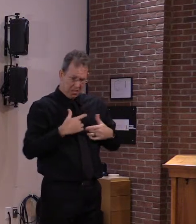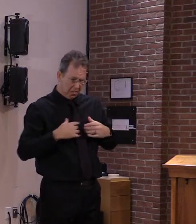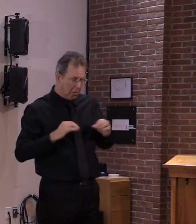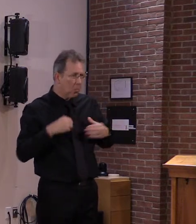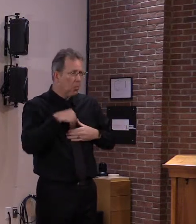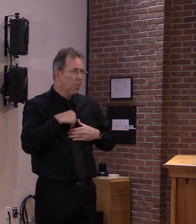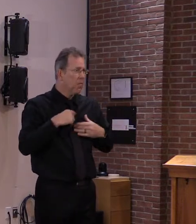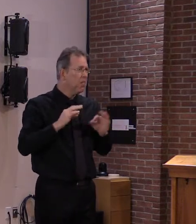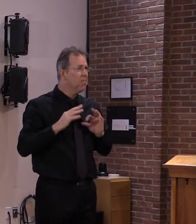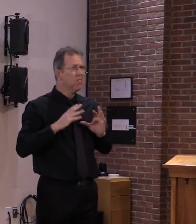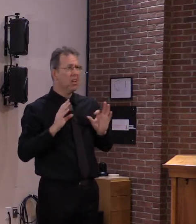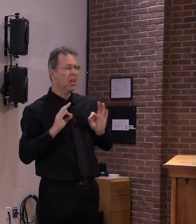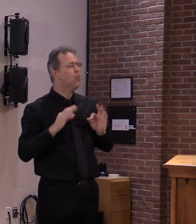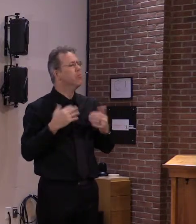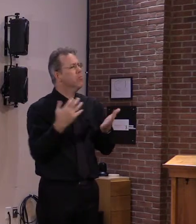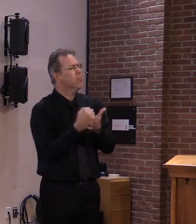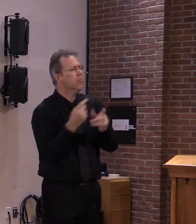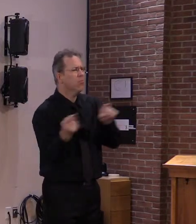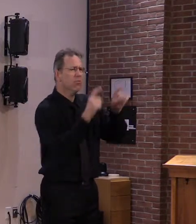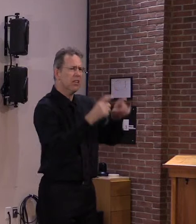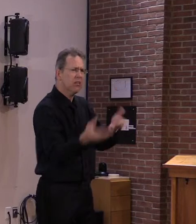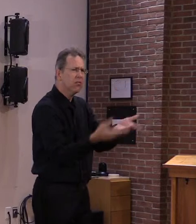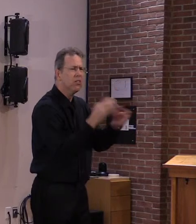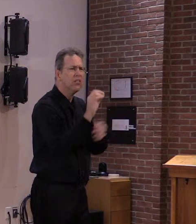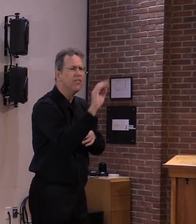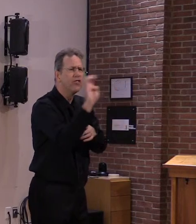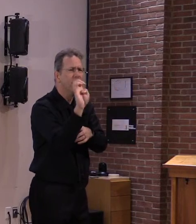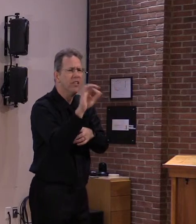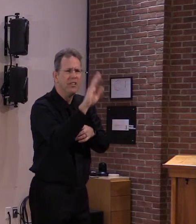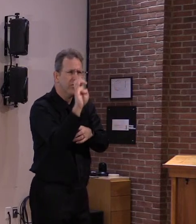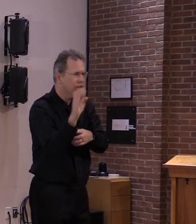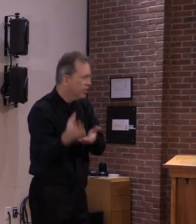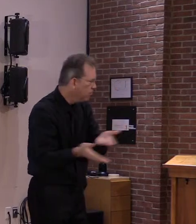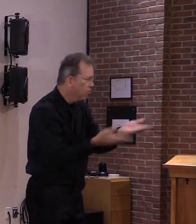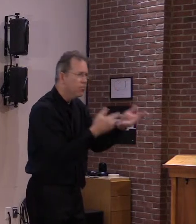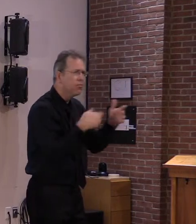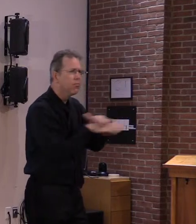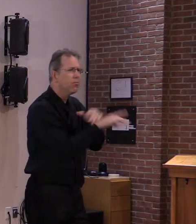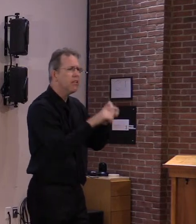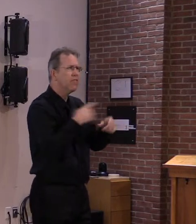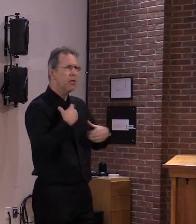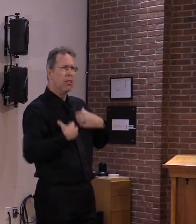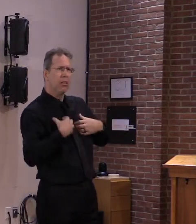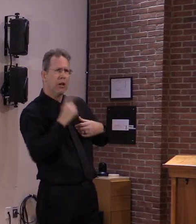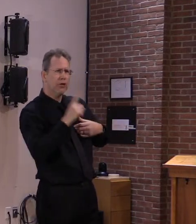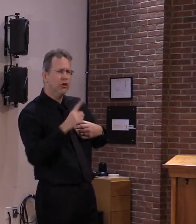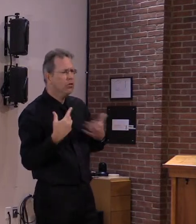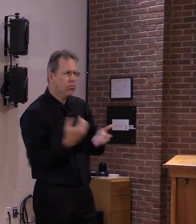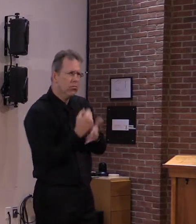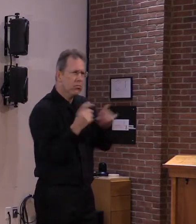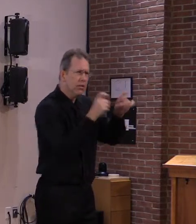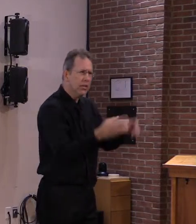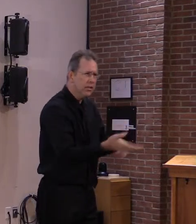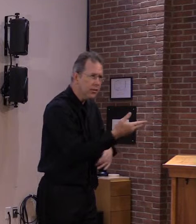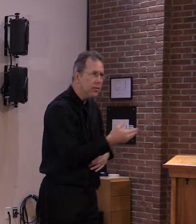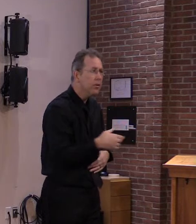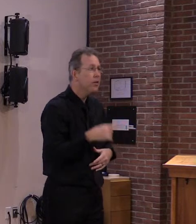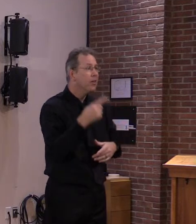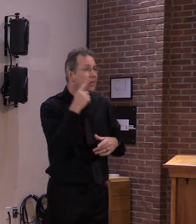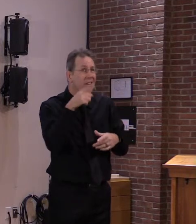Health. On a slightly more somber note, I'd like to take a moment to highlight a situation that emerged over the last few days in the